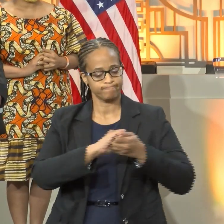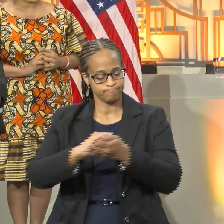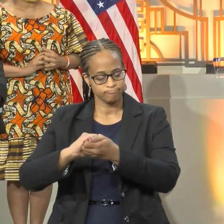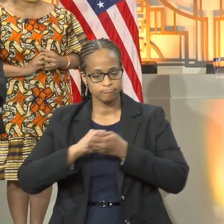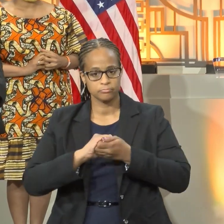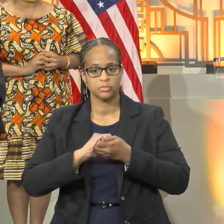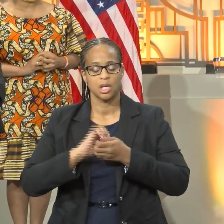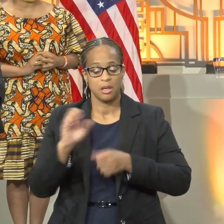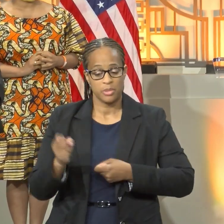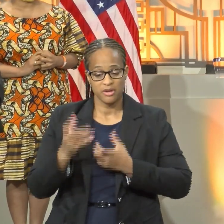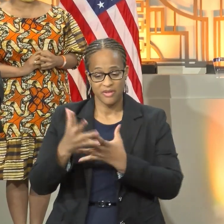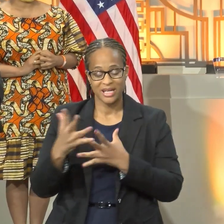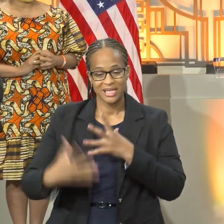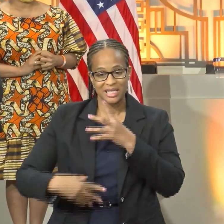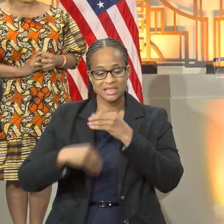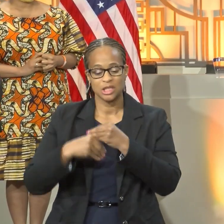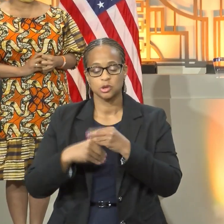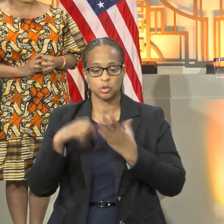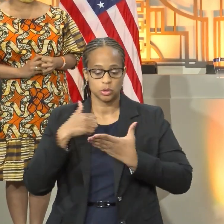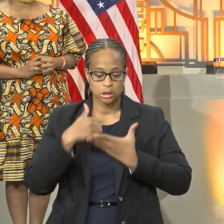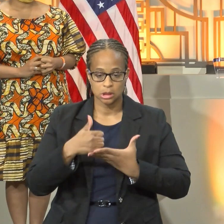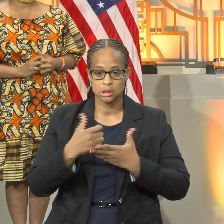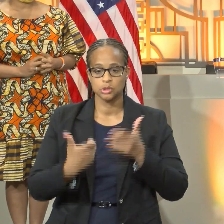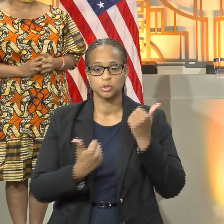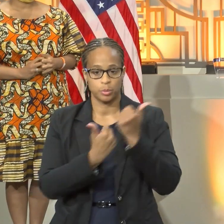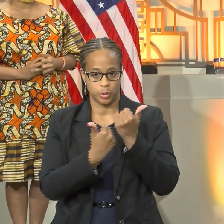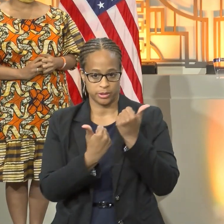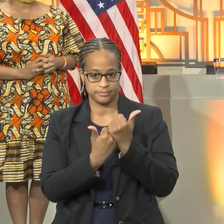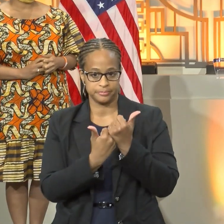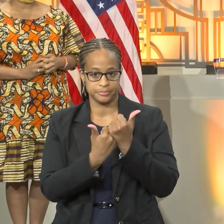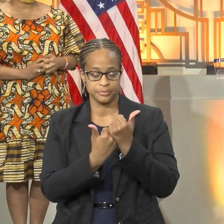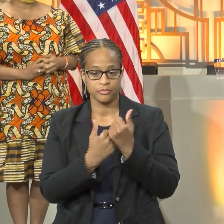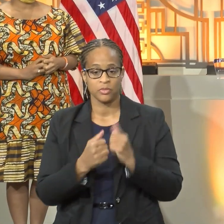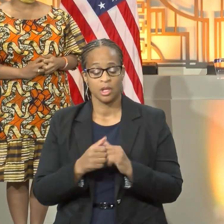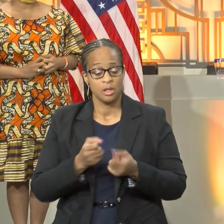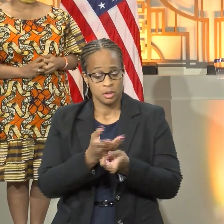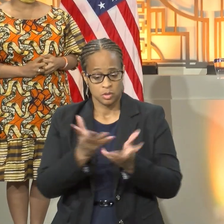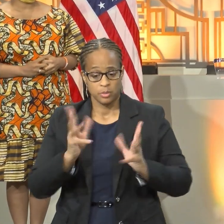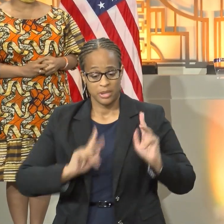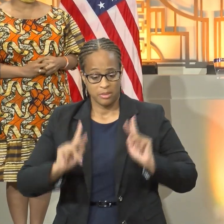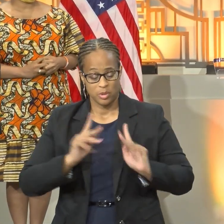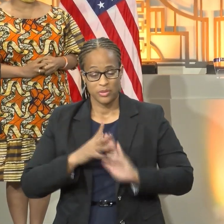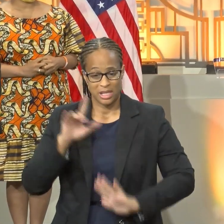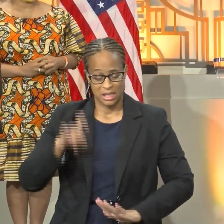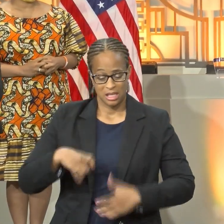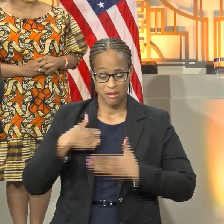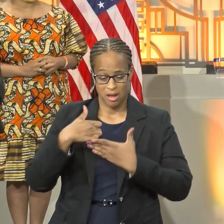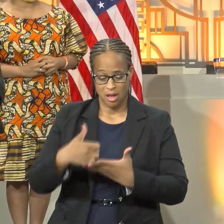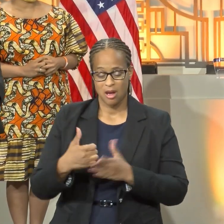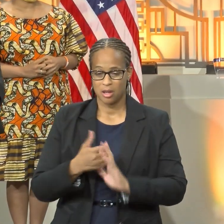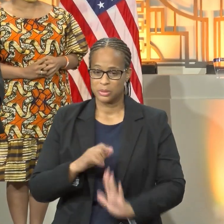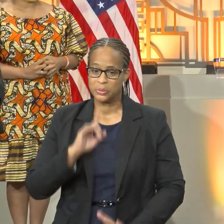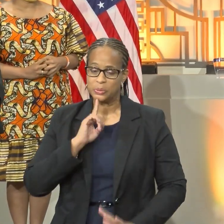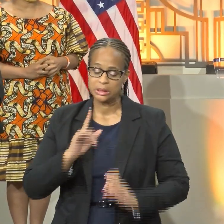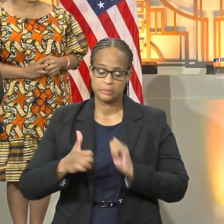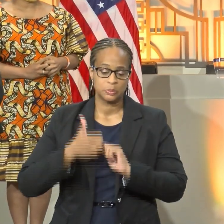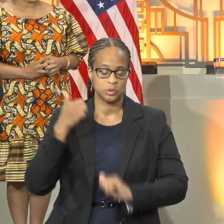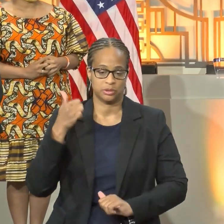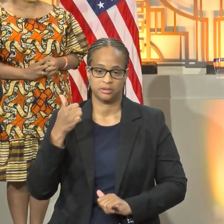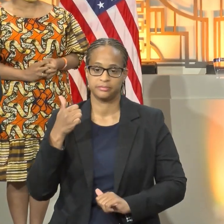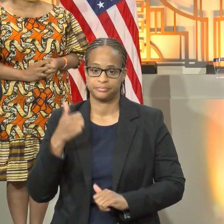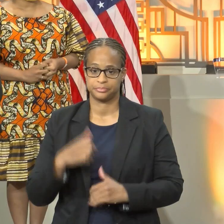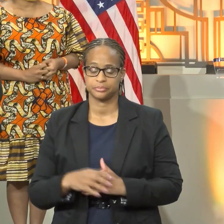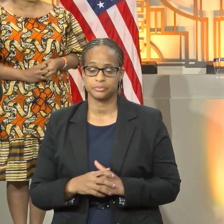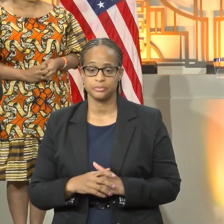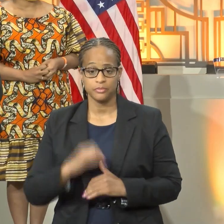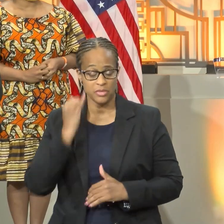in providing additional assistance and support to people who need our help the very most.